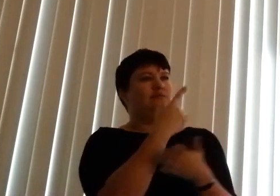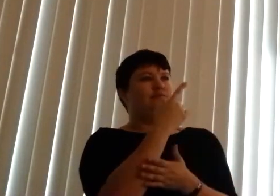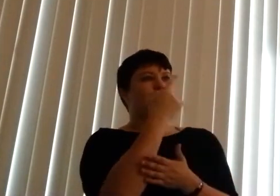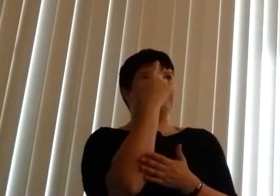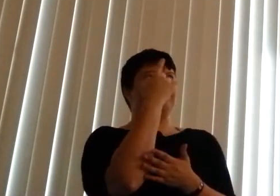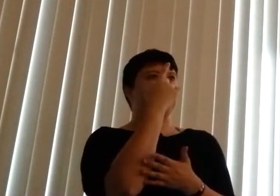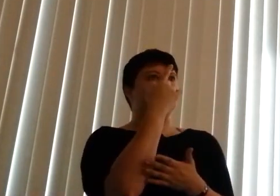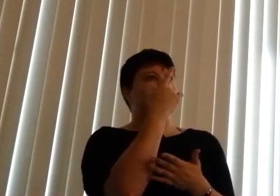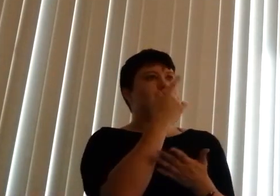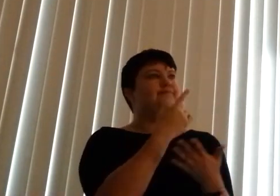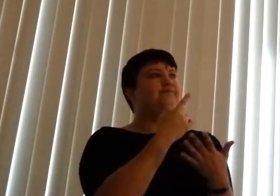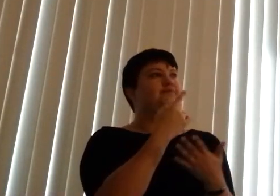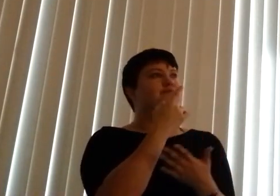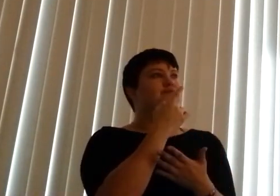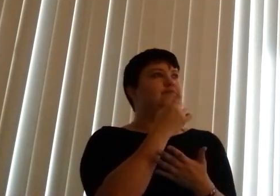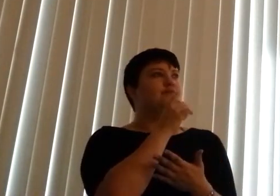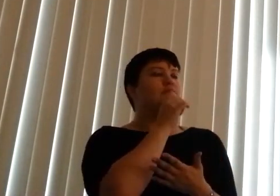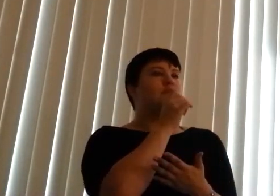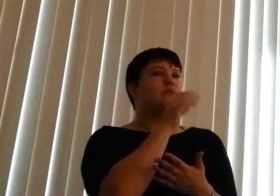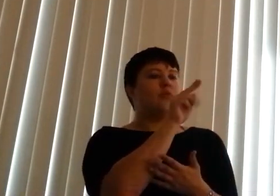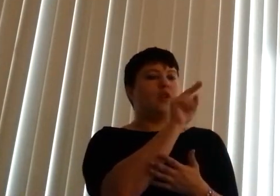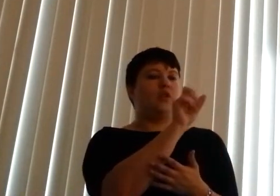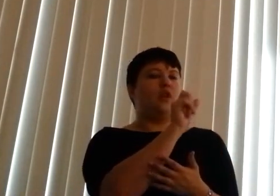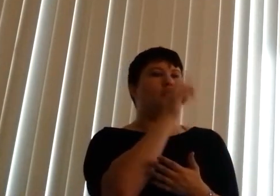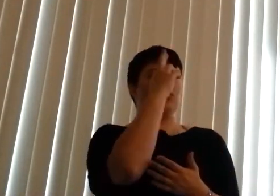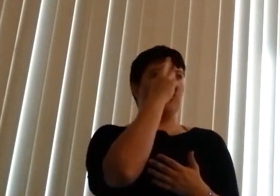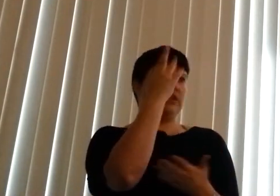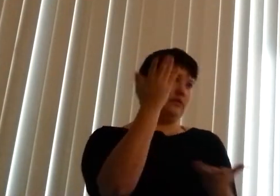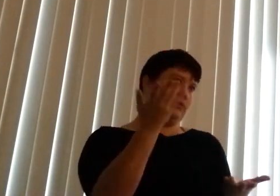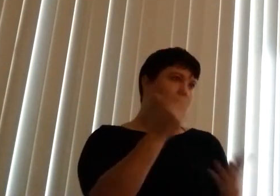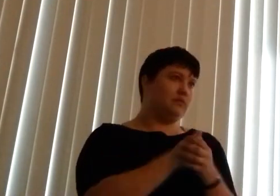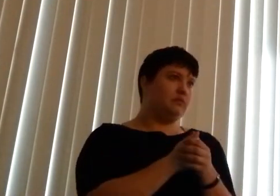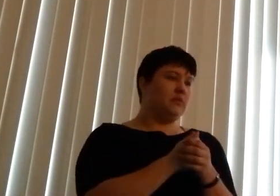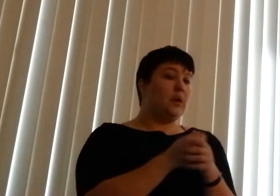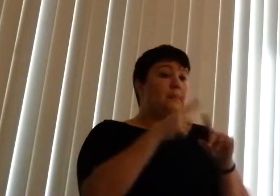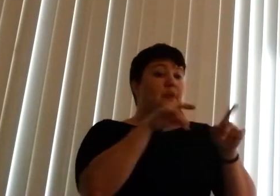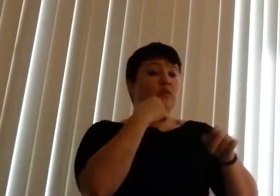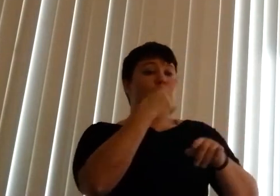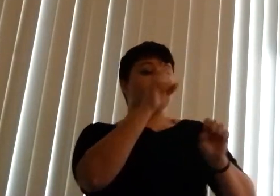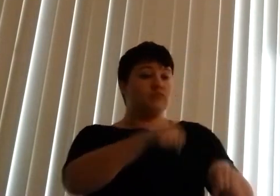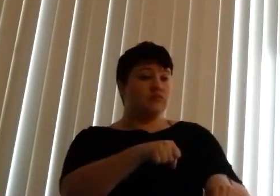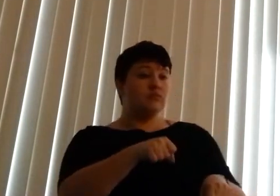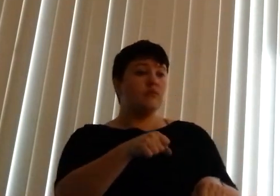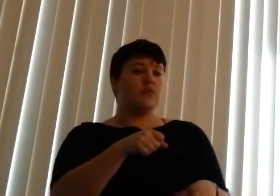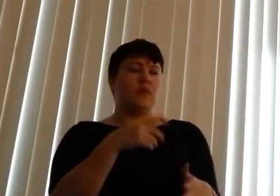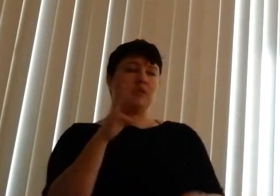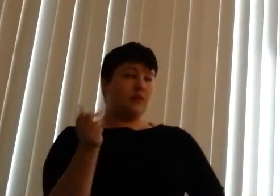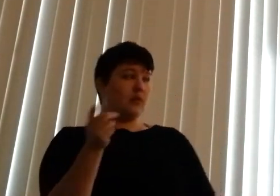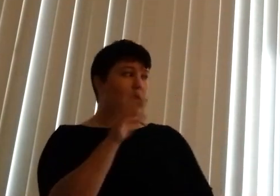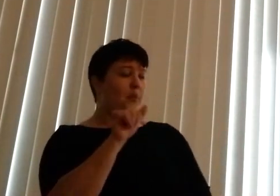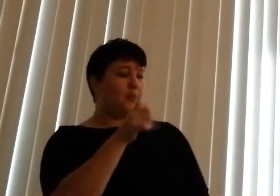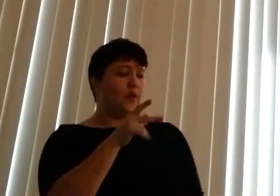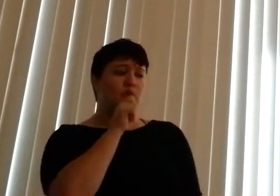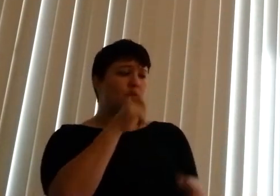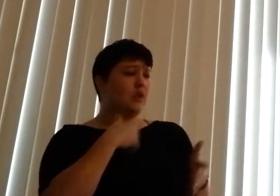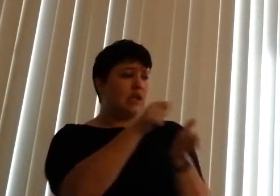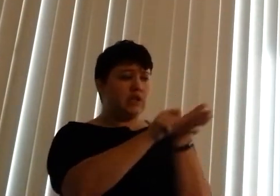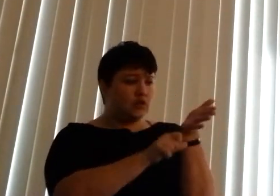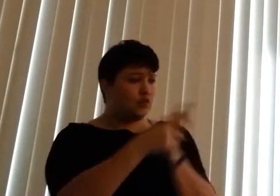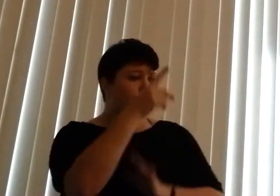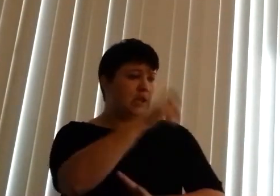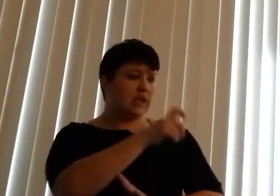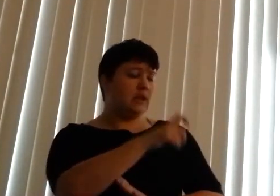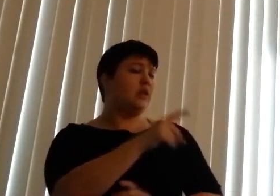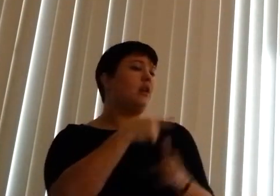forth. Now, you might say, well, the person who doesn't get the treatment would be being treated or